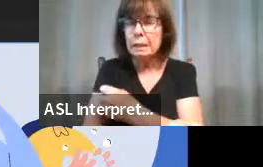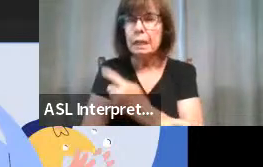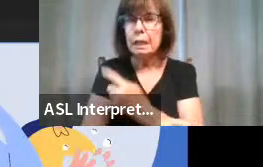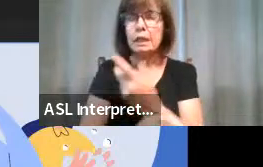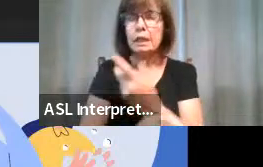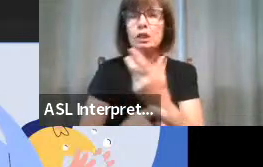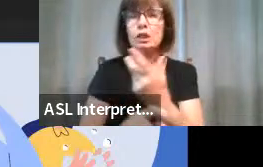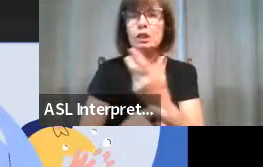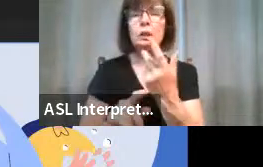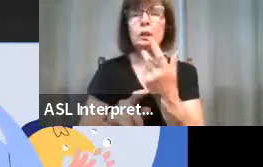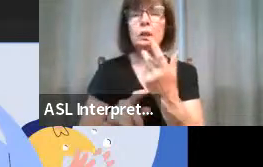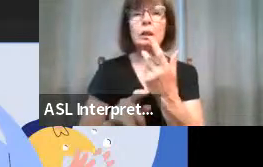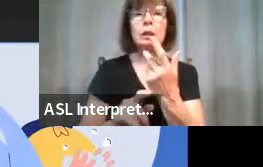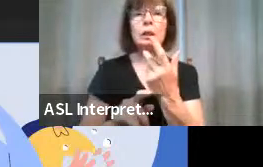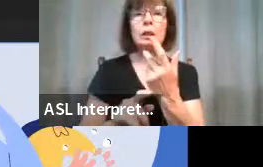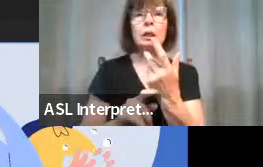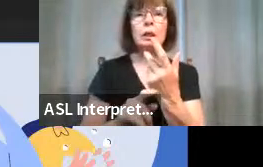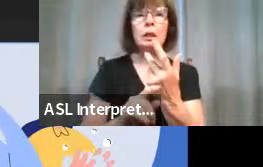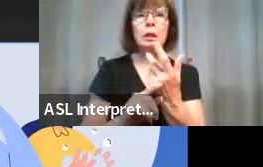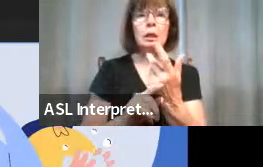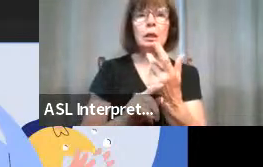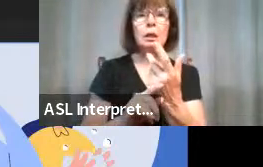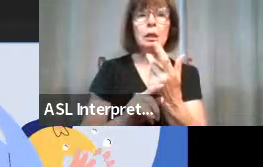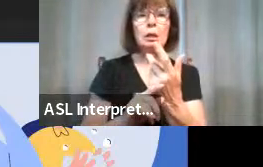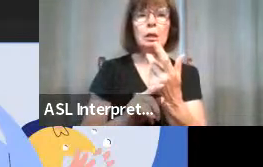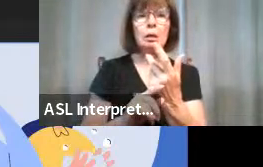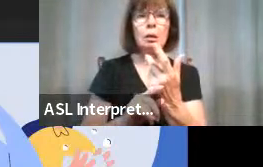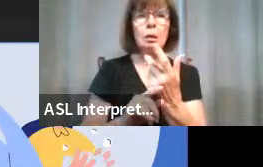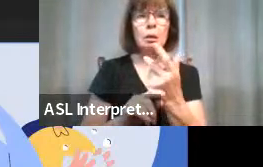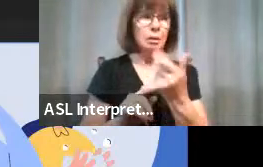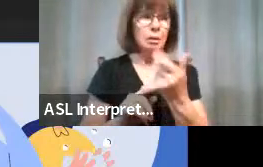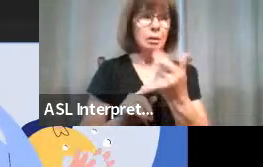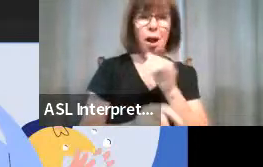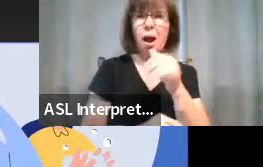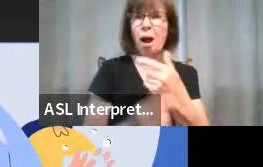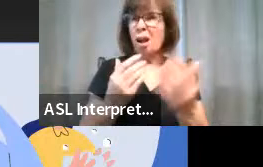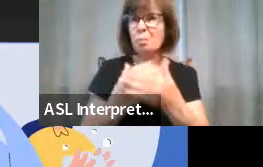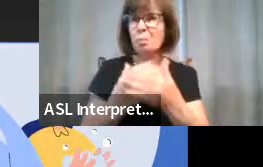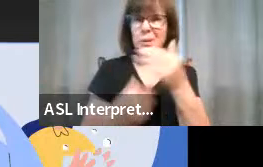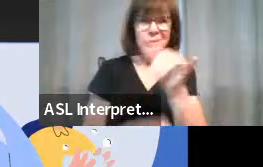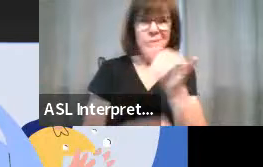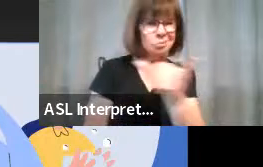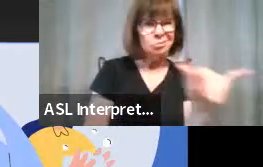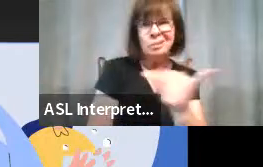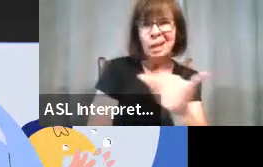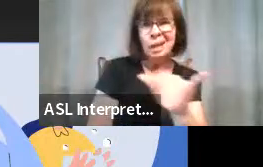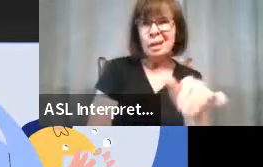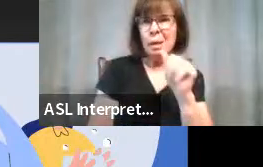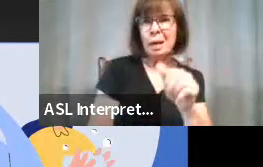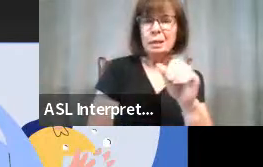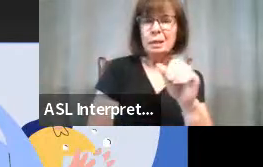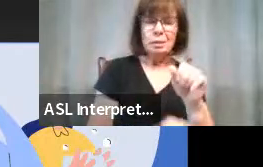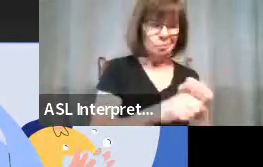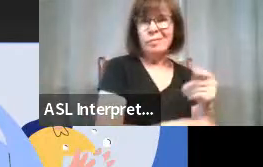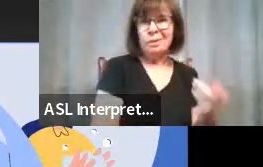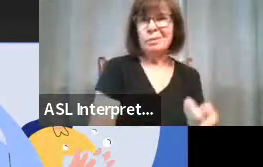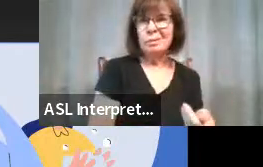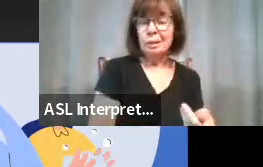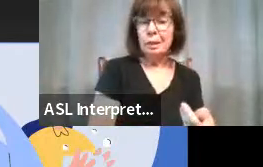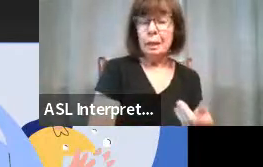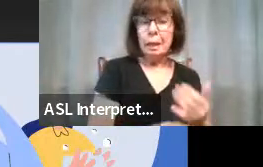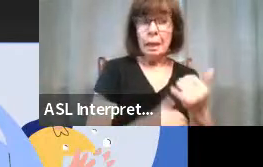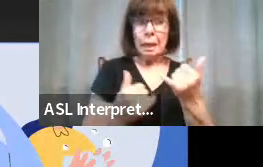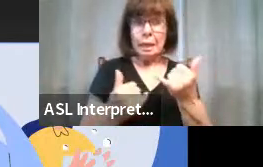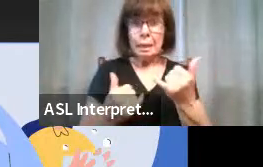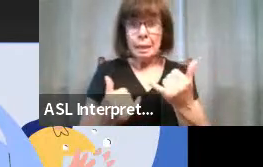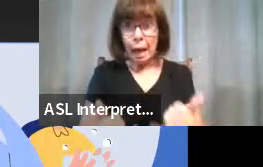almost inseparable from COVID. And now that this messaging is being implemented, the strategies are being put to